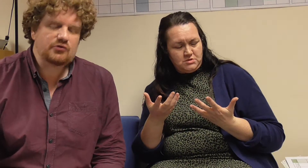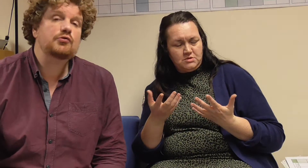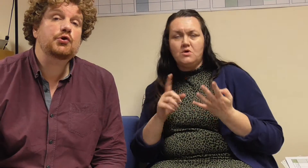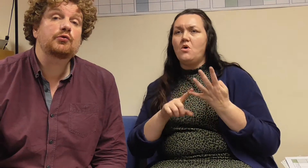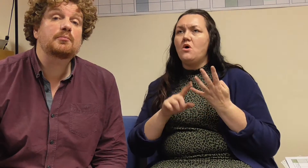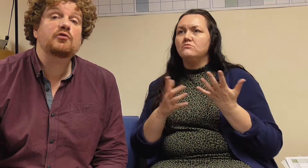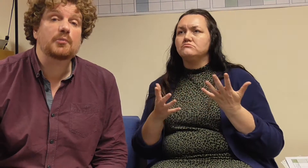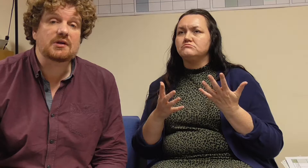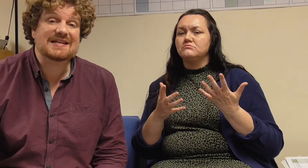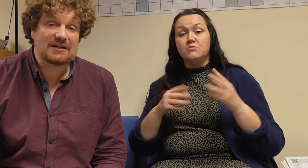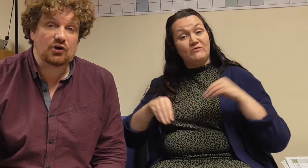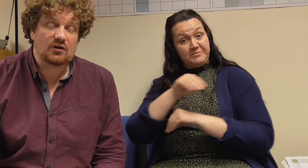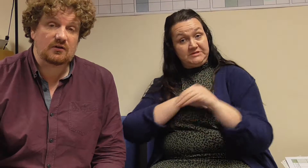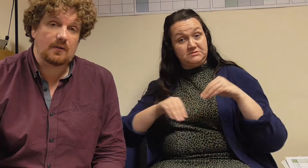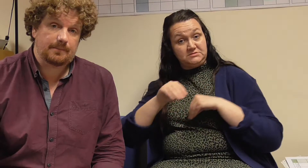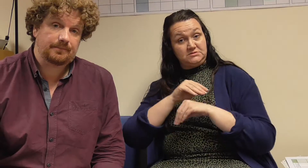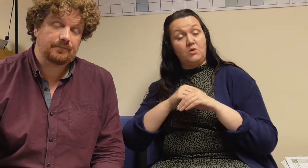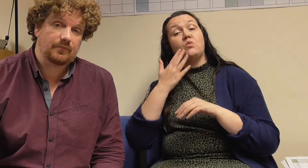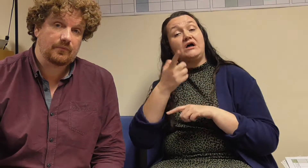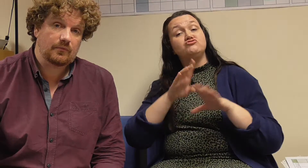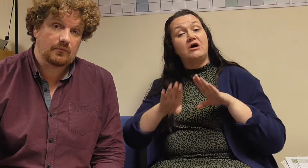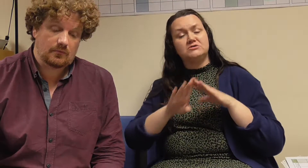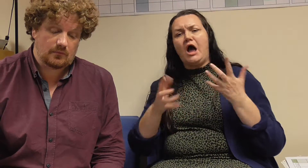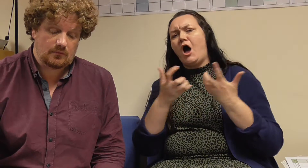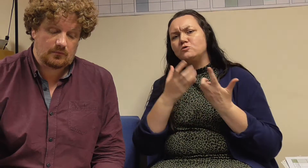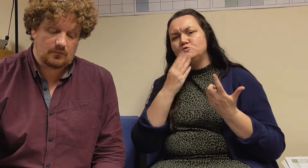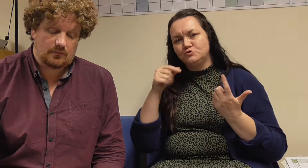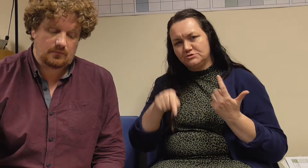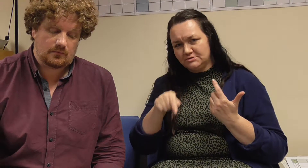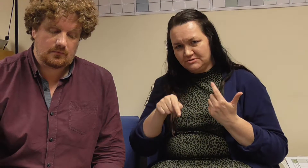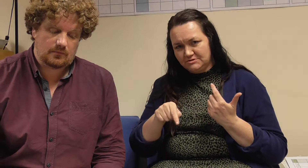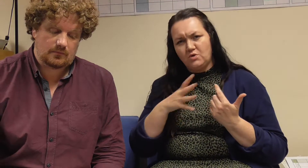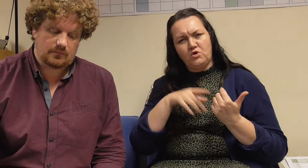Or how did you use movement in rehearsal?